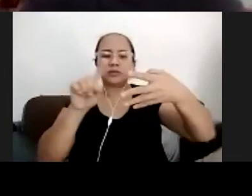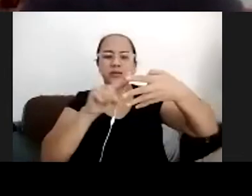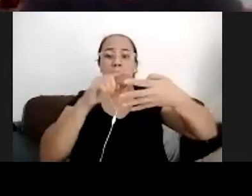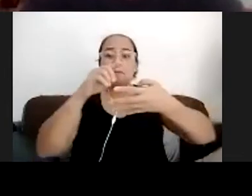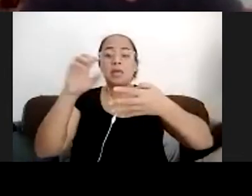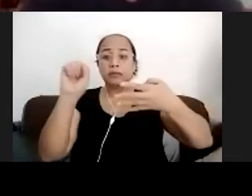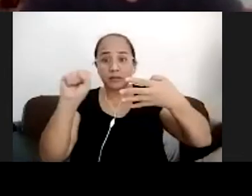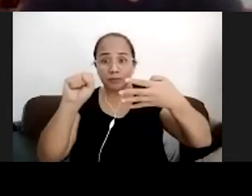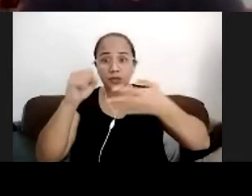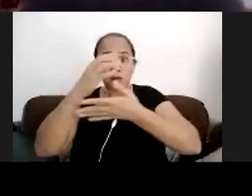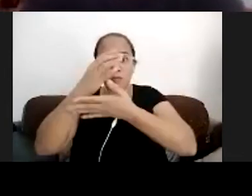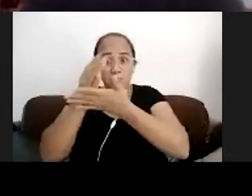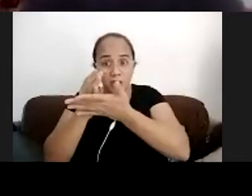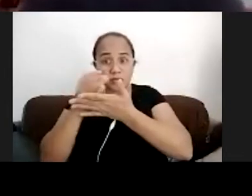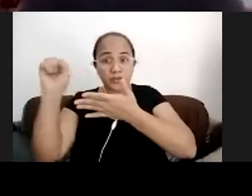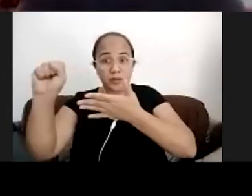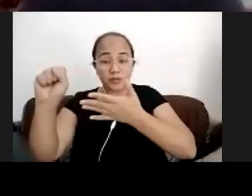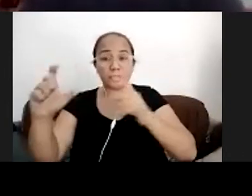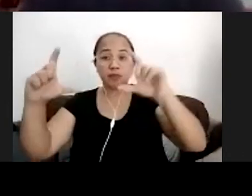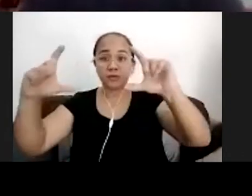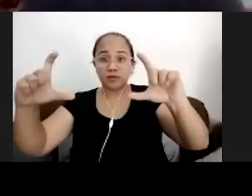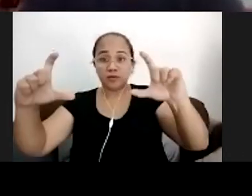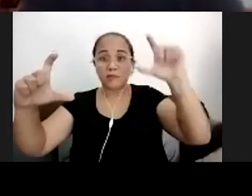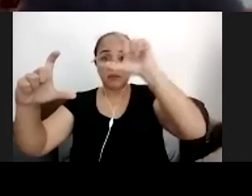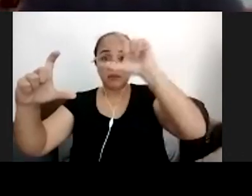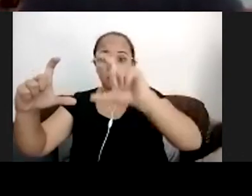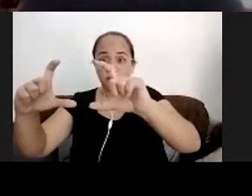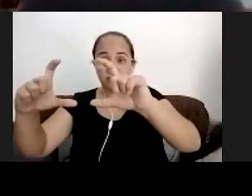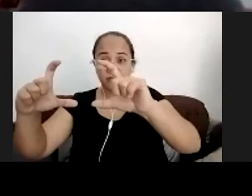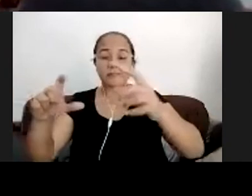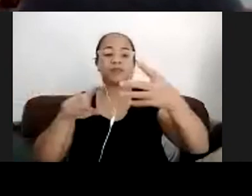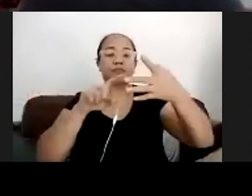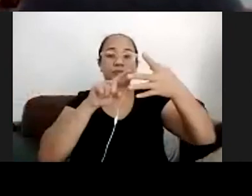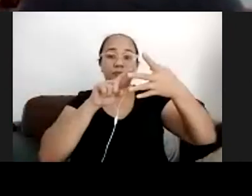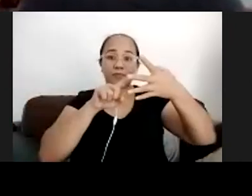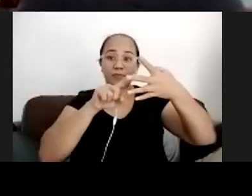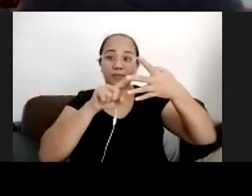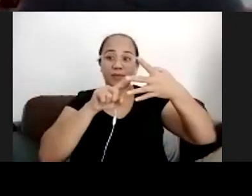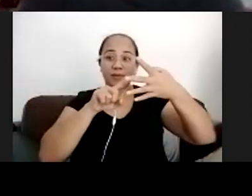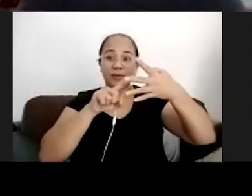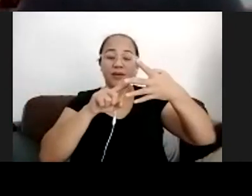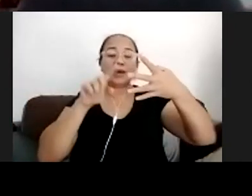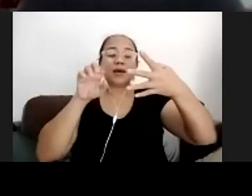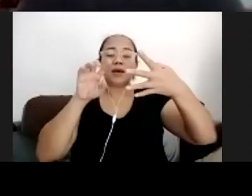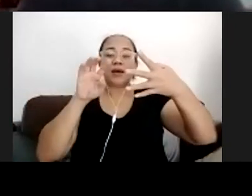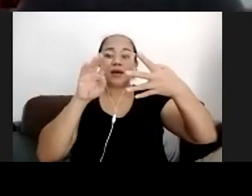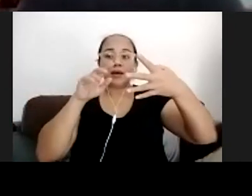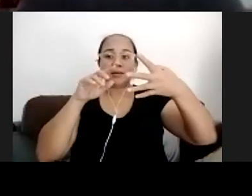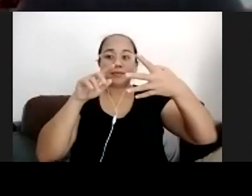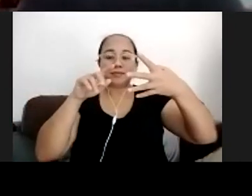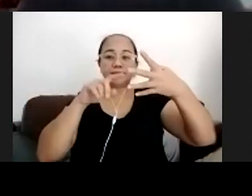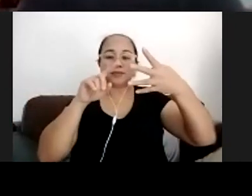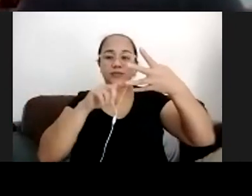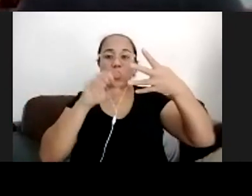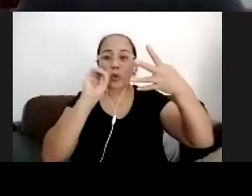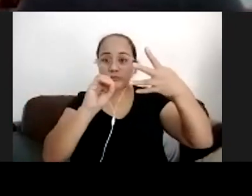embedded clause. A predicate or part of the predicate of the embedded clause. An object or part of the